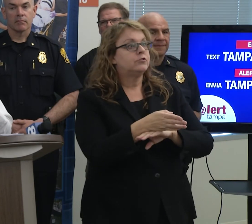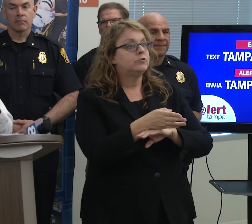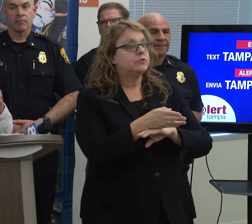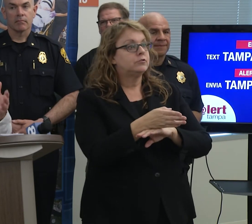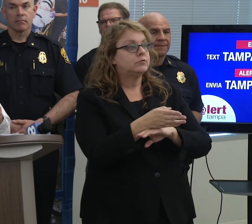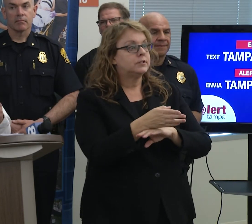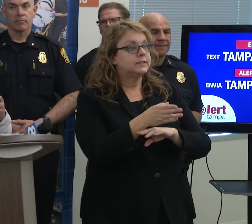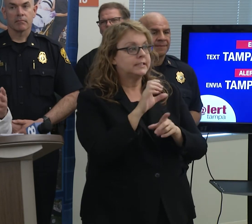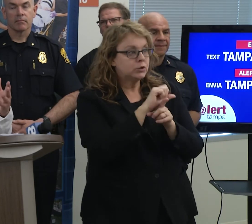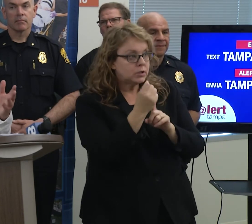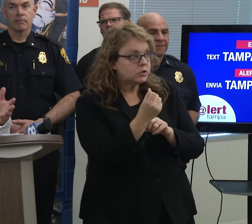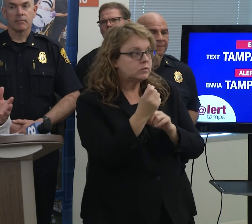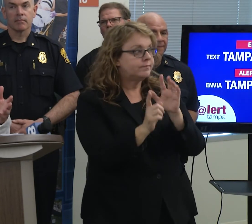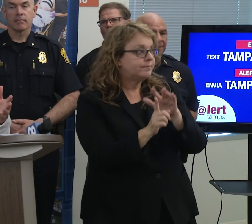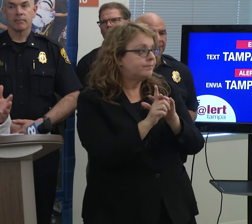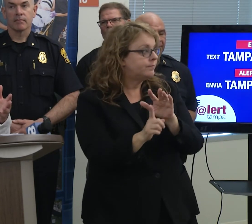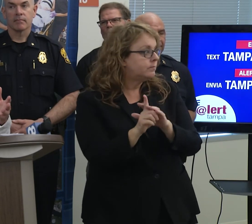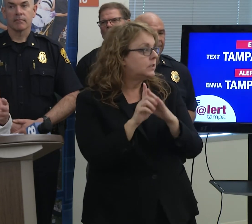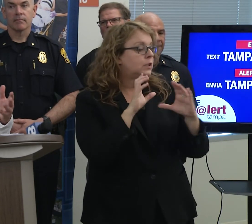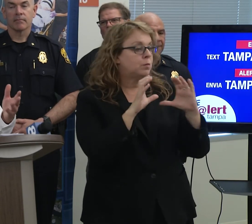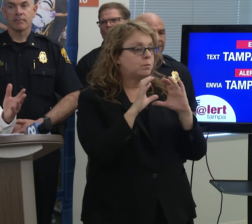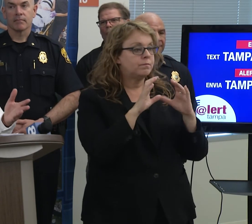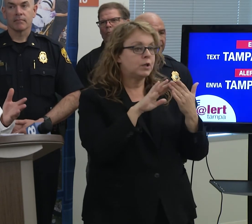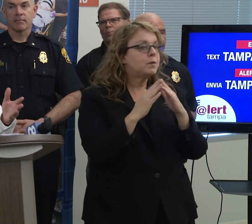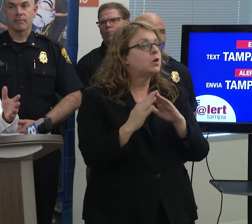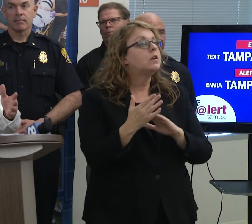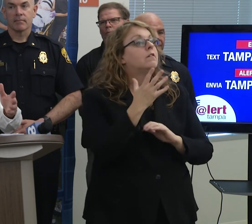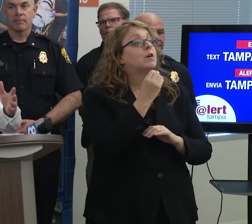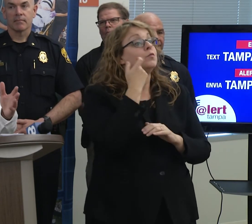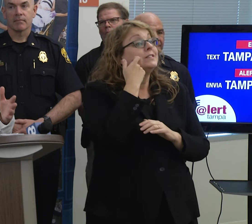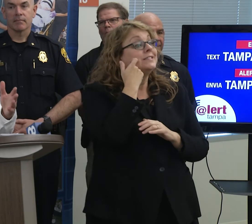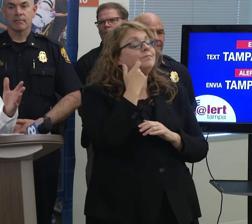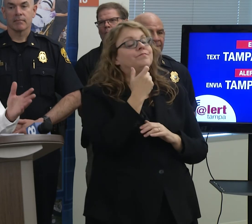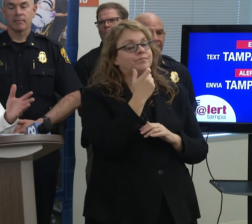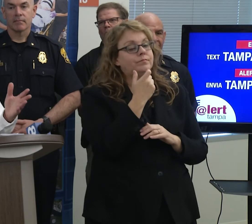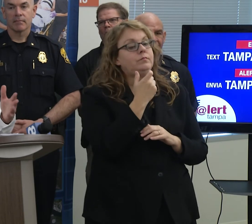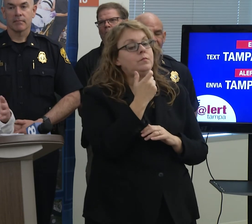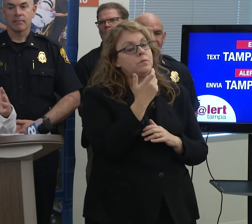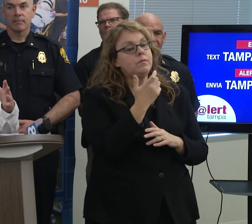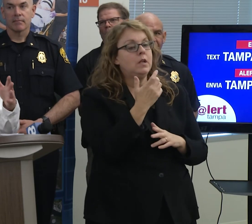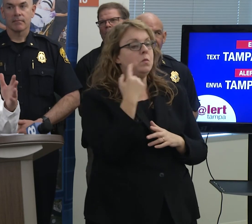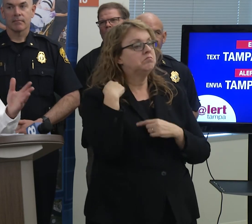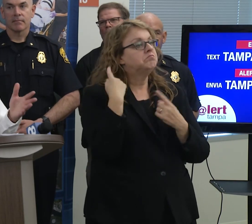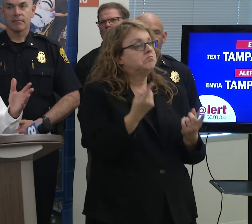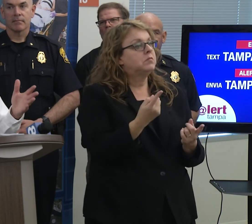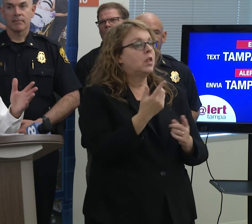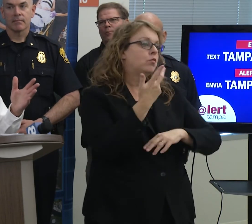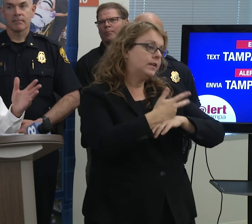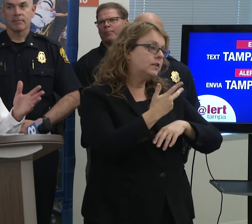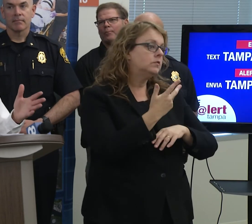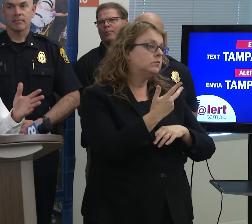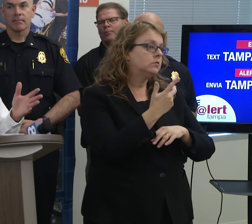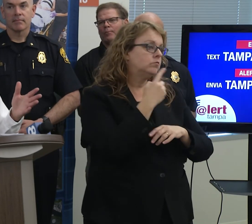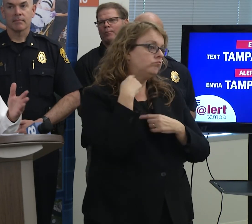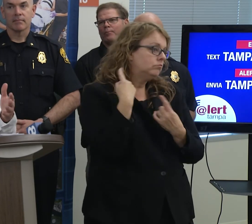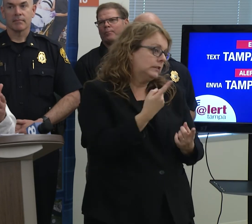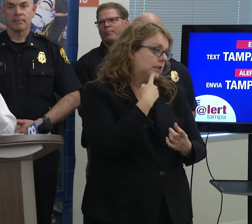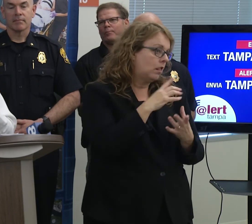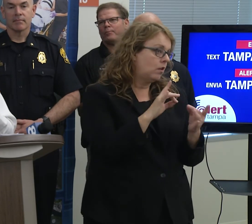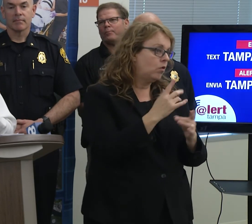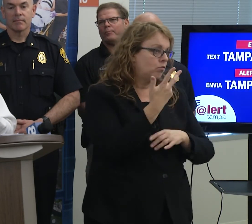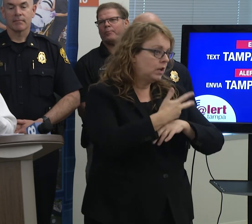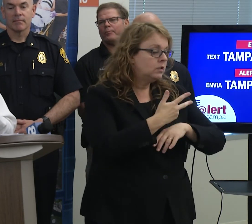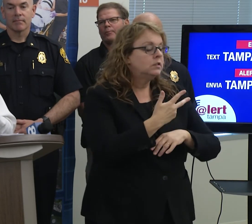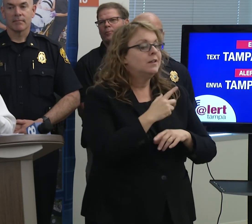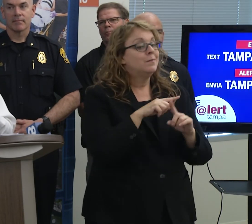and situations of communities from recent storms. The standard package has been 3 days worth of food. When